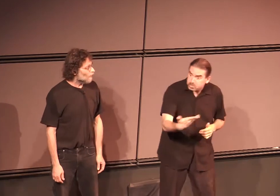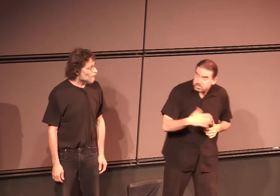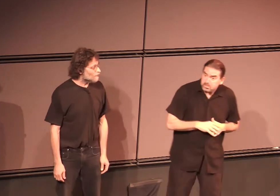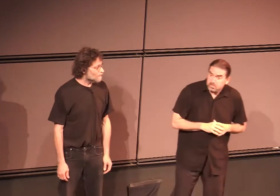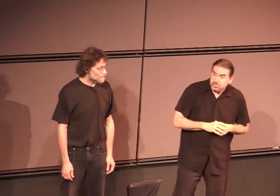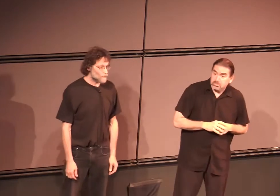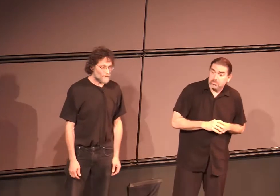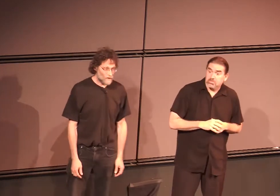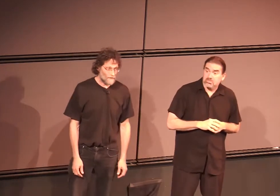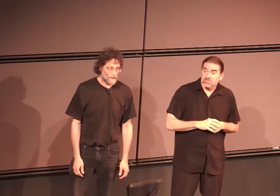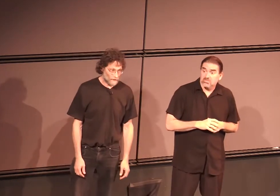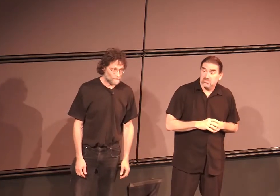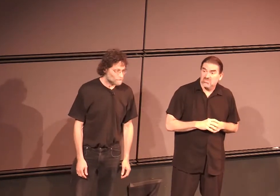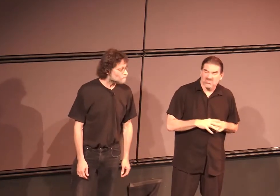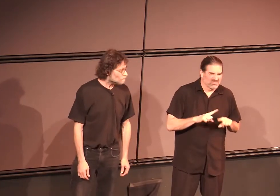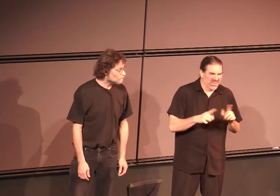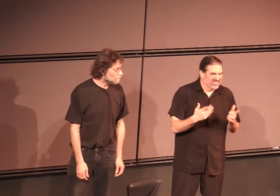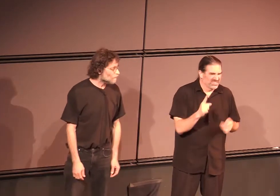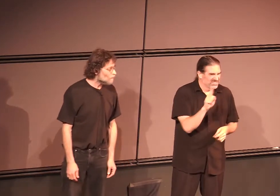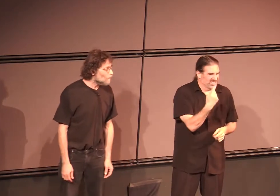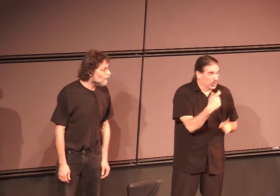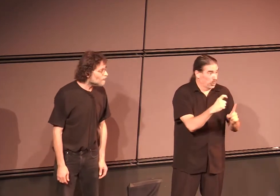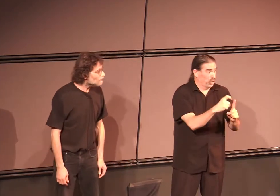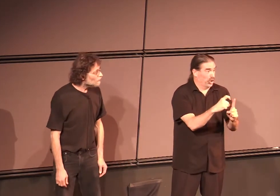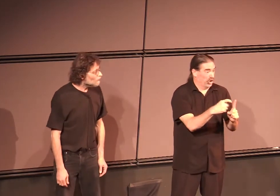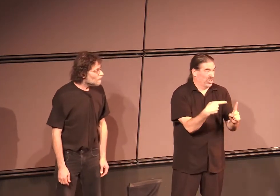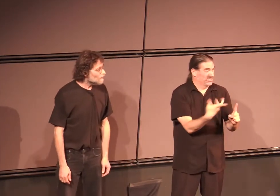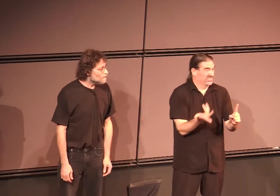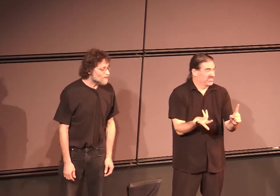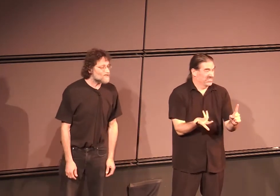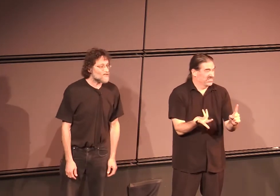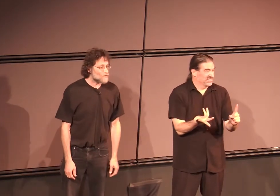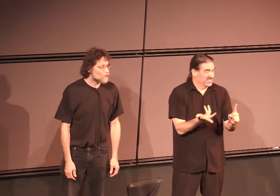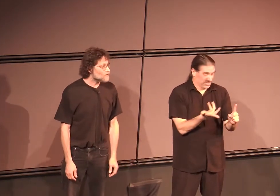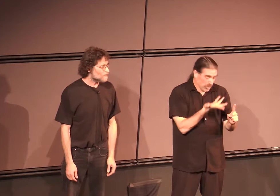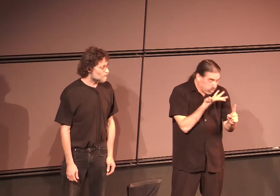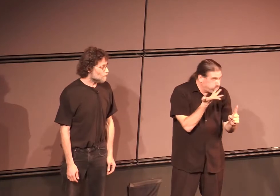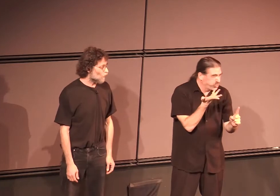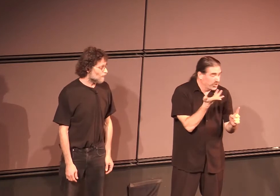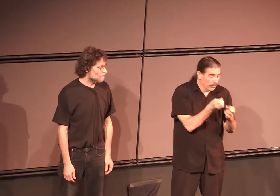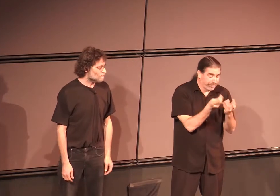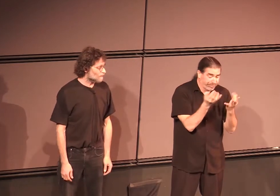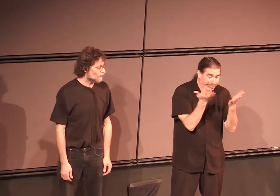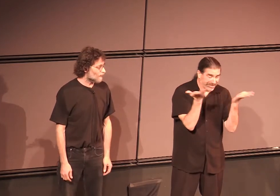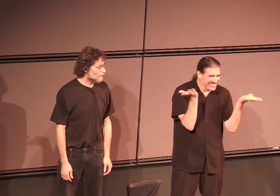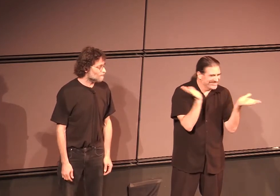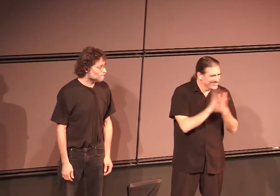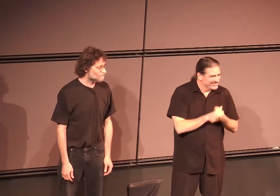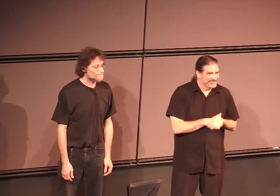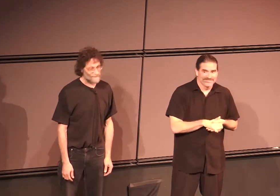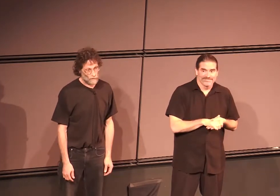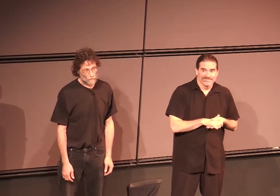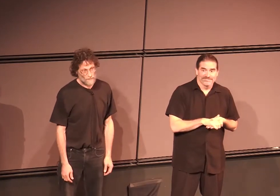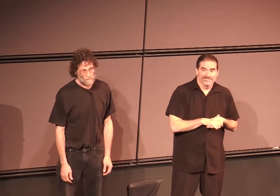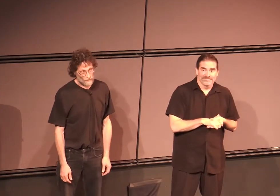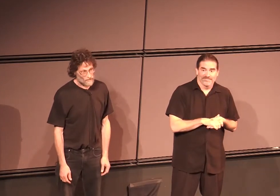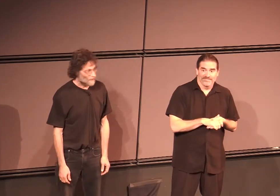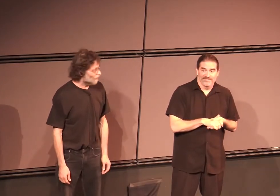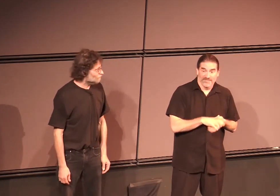And that's a really good thing. But it's just words at this point, and they don't mean much yet.